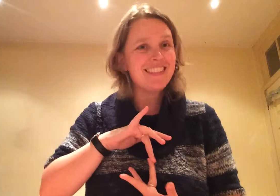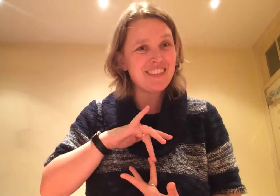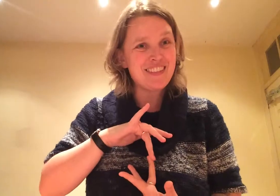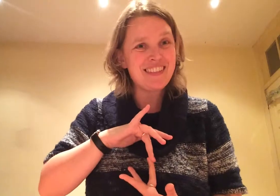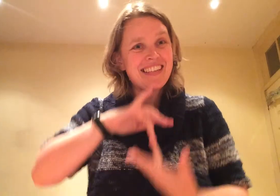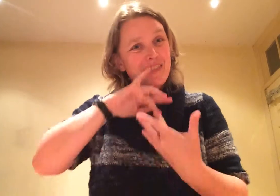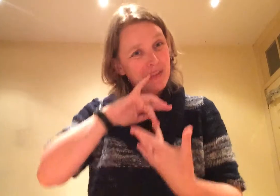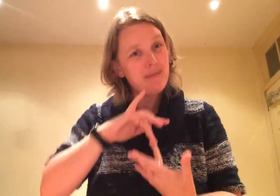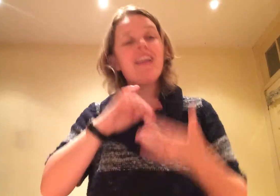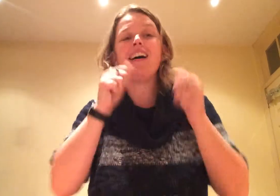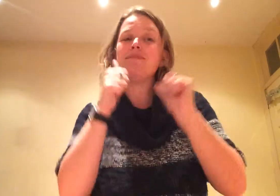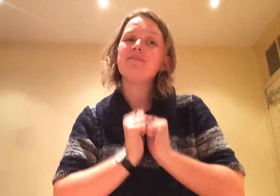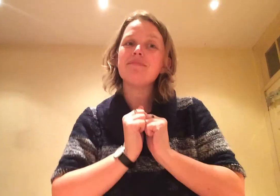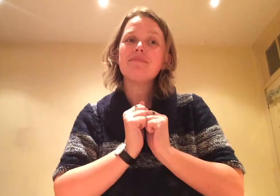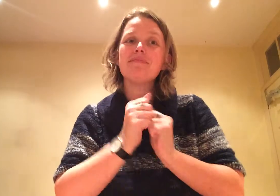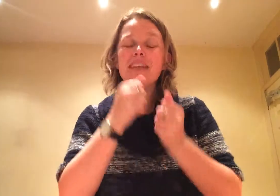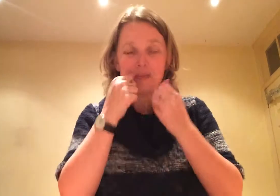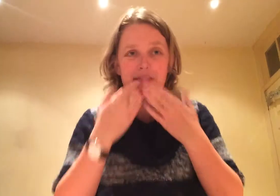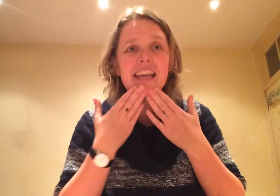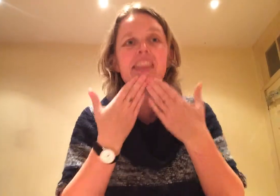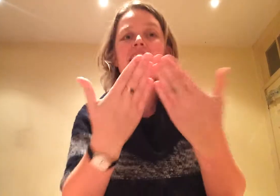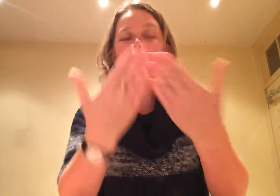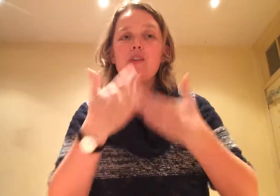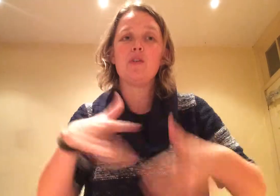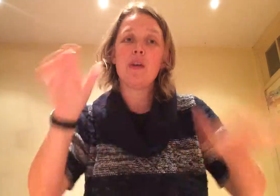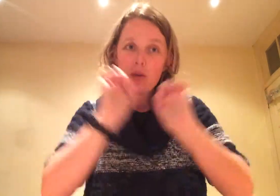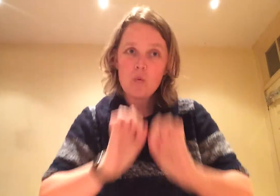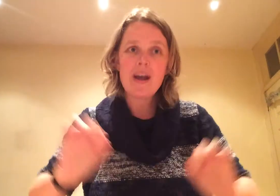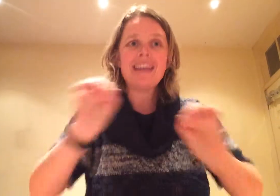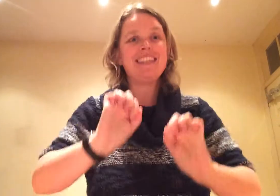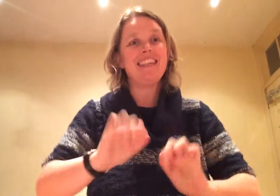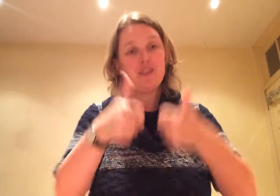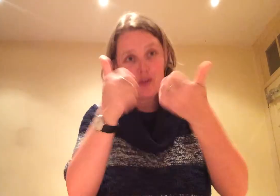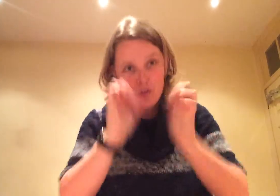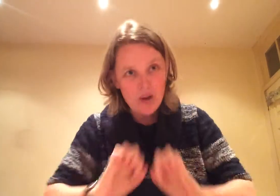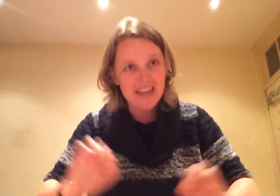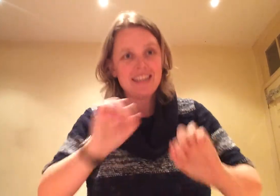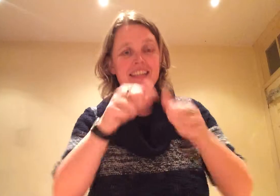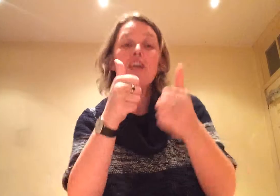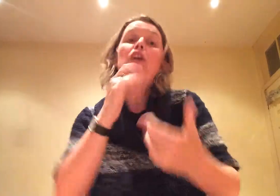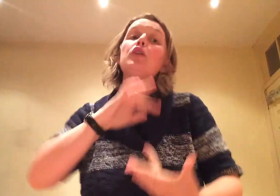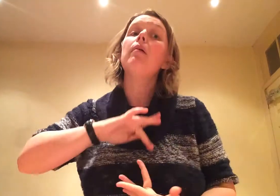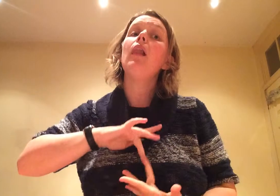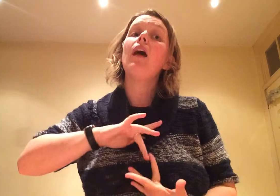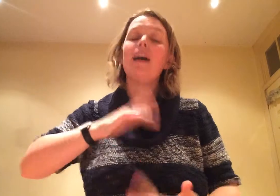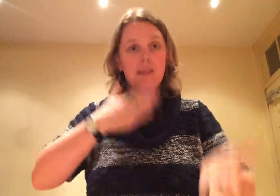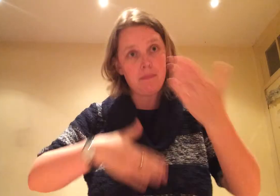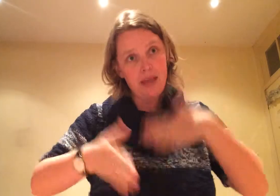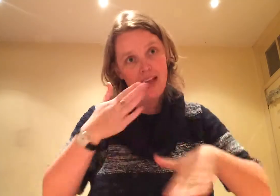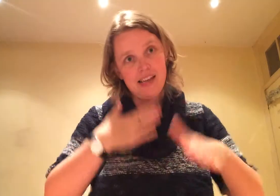you know, and that's being polite. Saying thank you, waiting, good polite